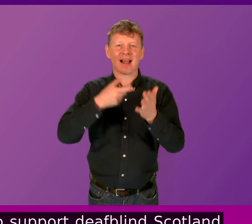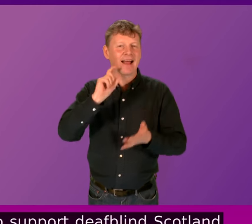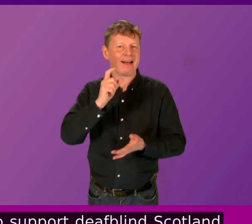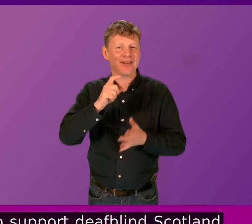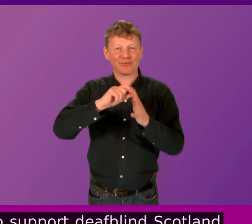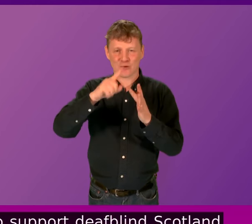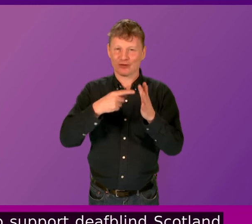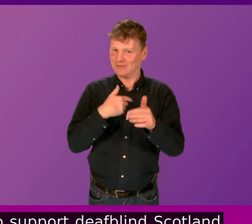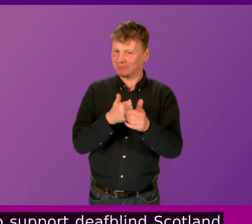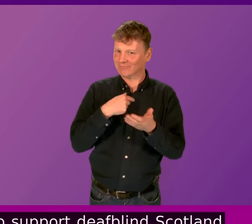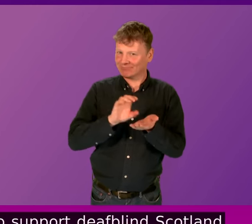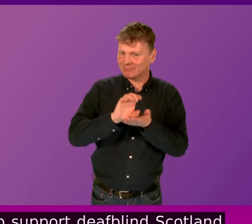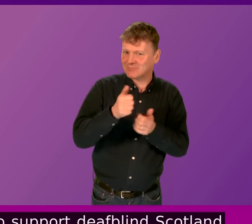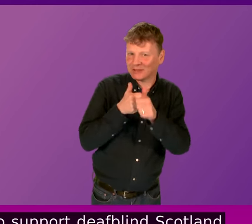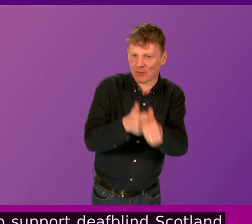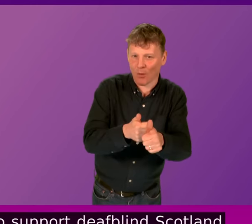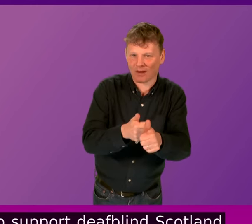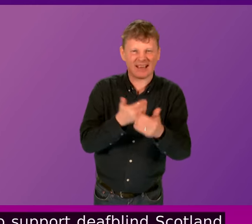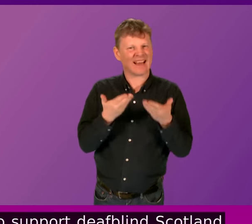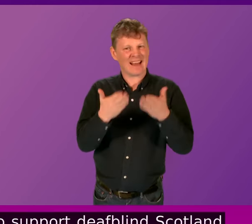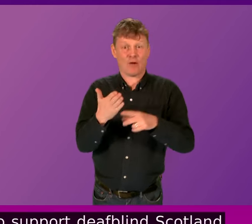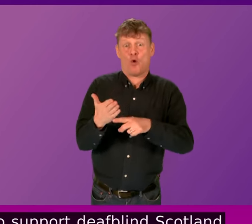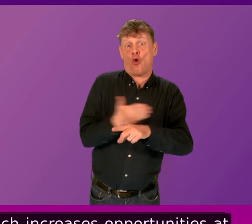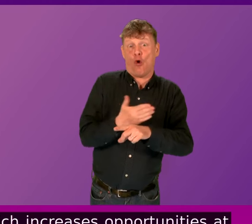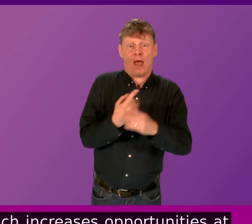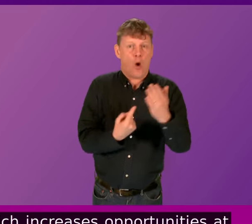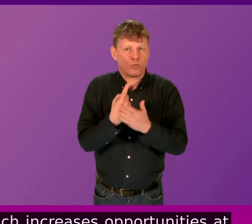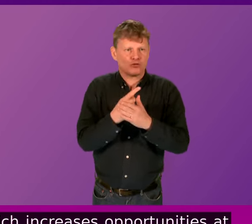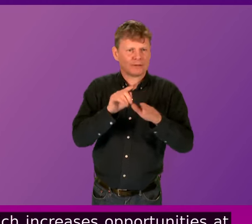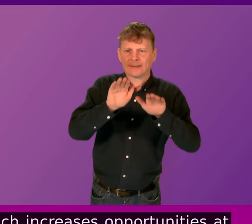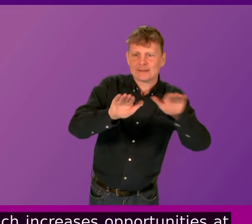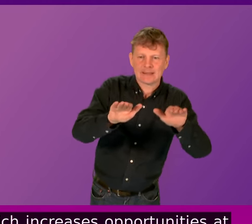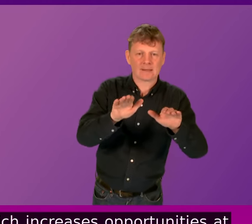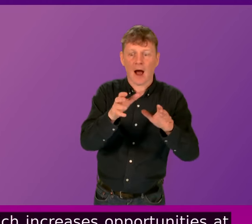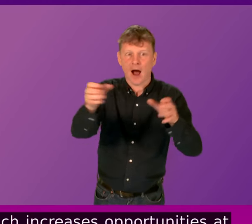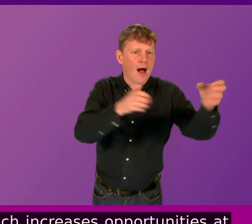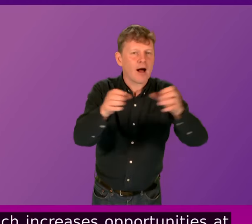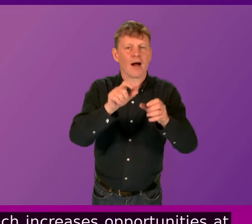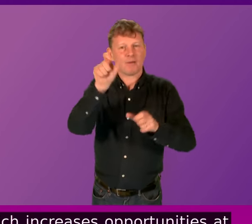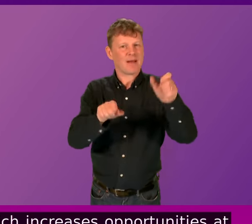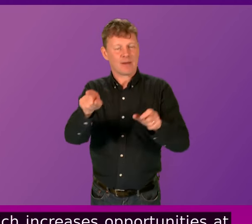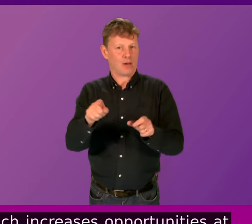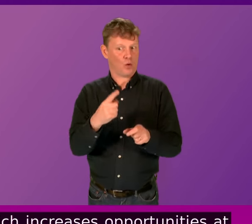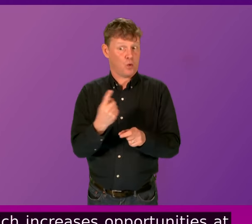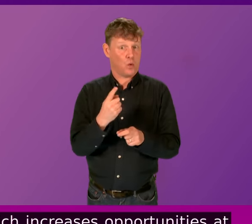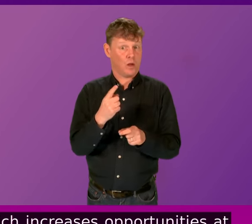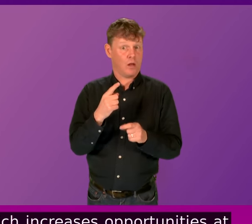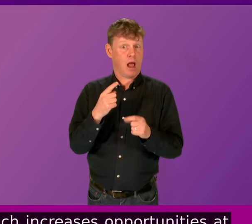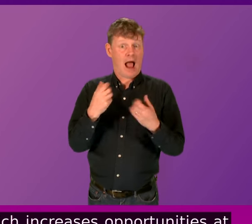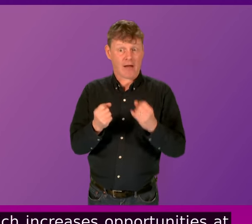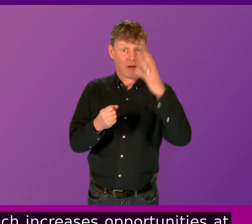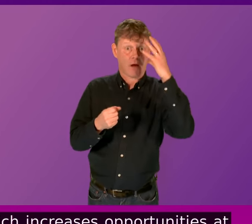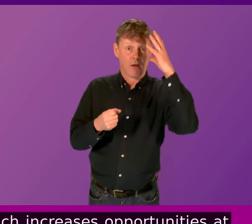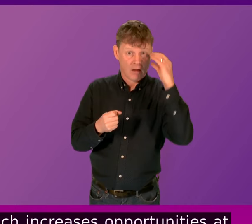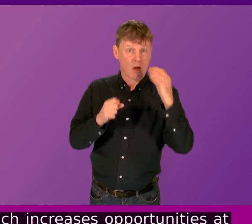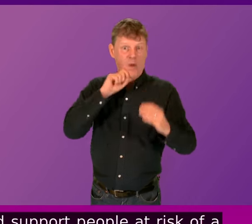increases opportunities at an early stage to reach and support people at risk of a secondary sensory loss